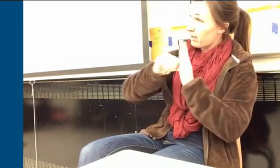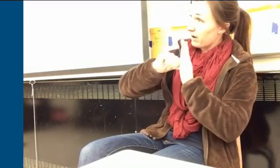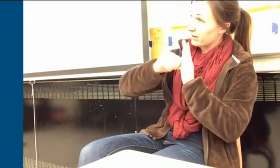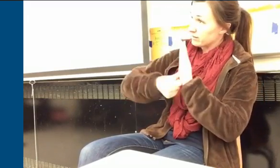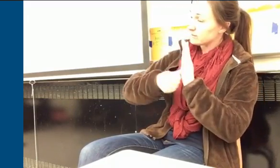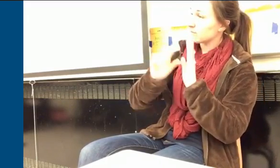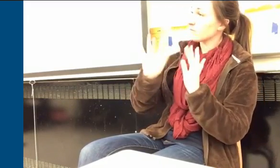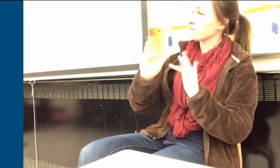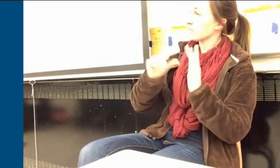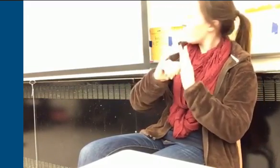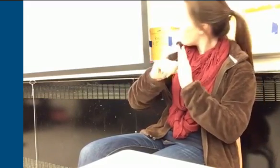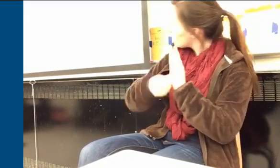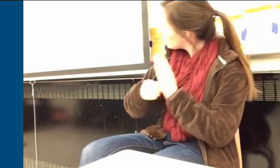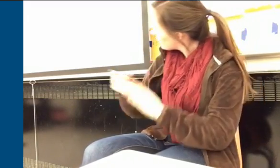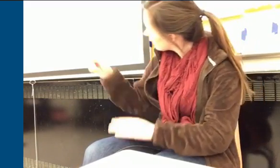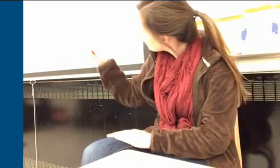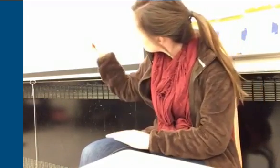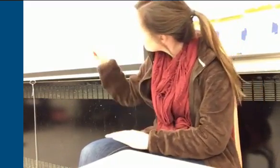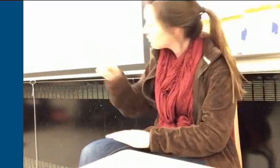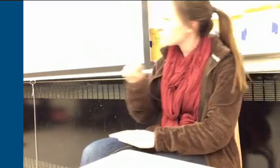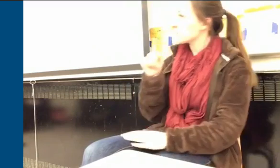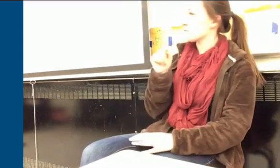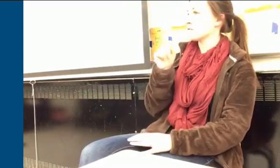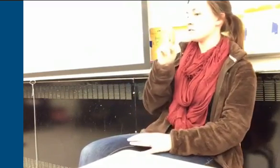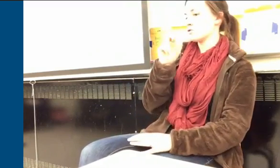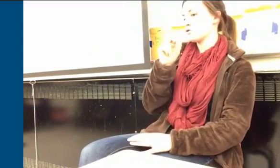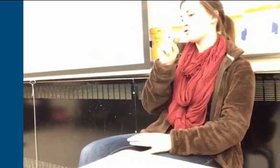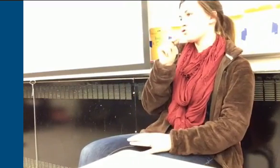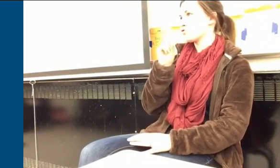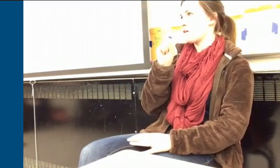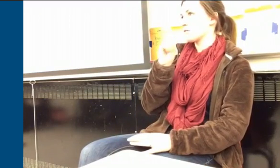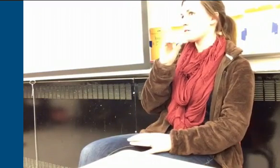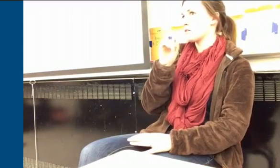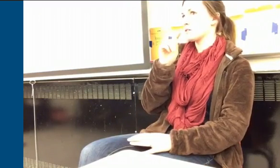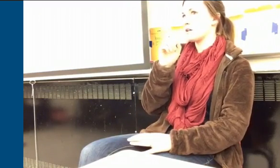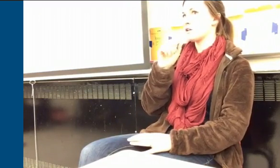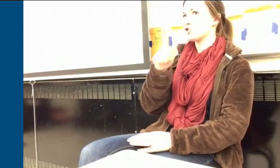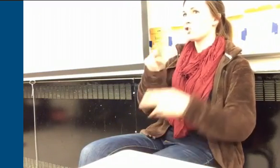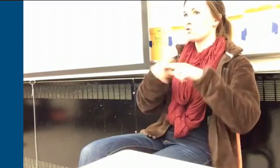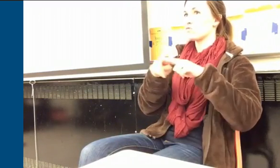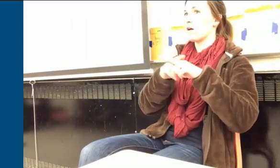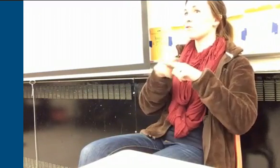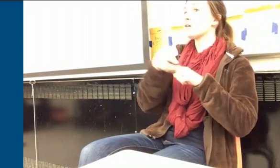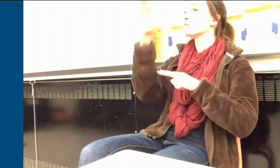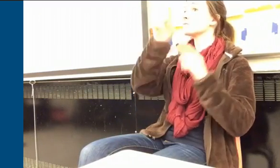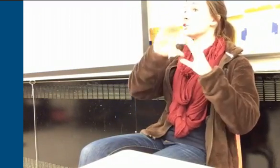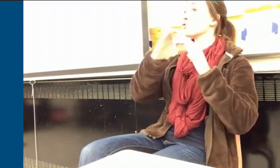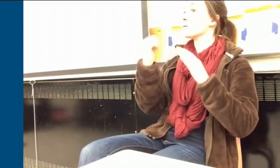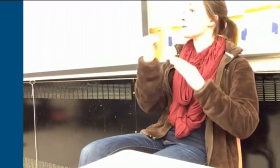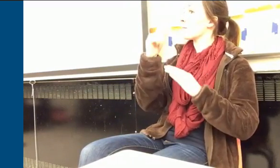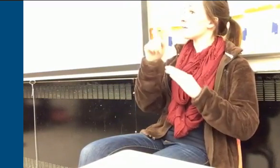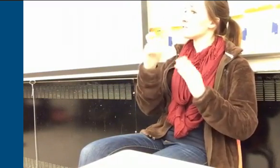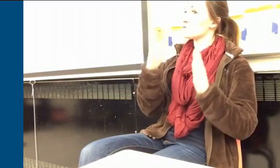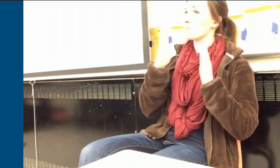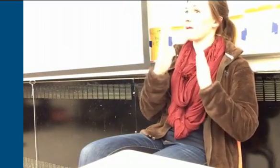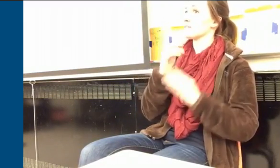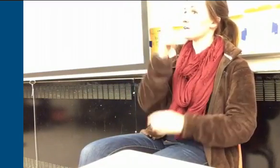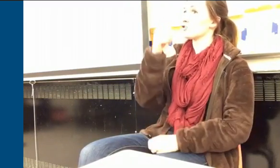is Transcontinental Railroad. One group in the very back needs to start paying attention.